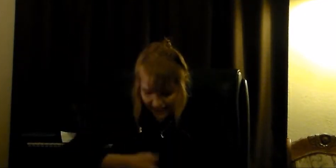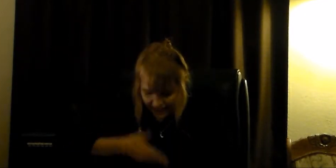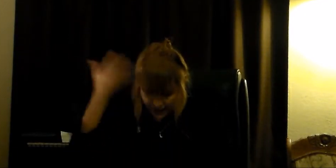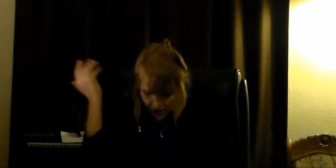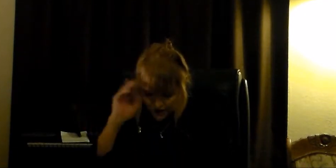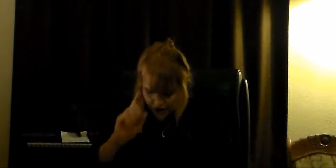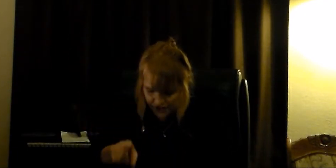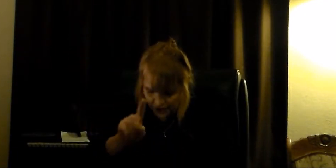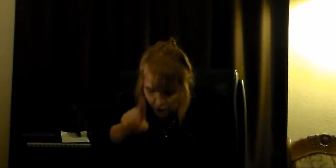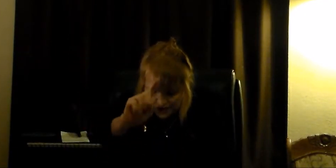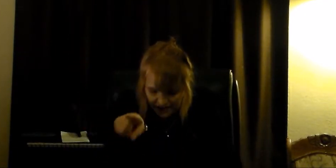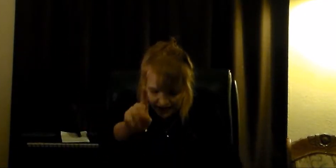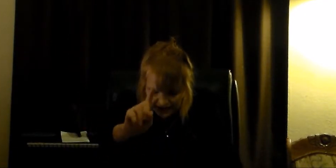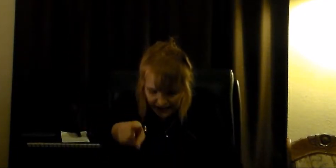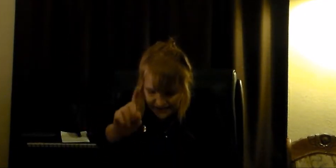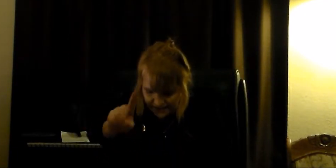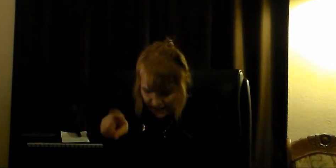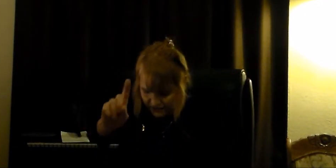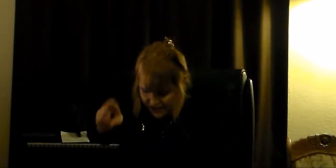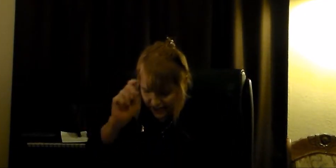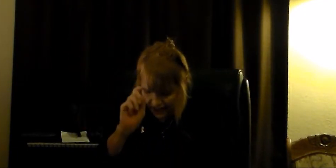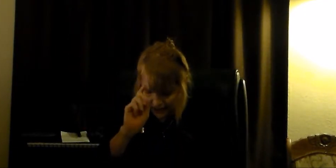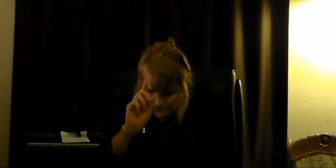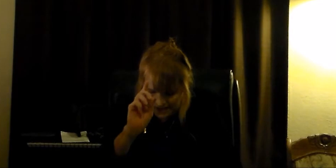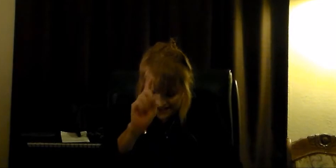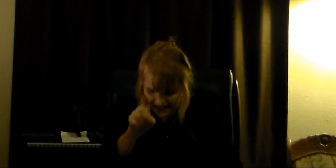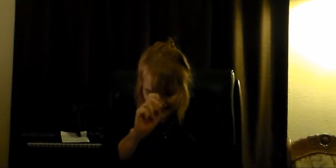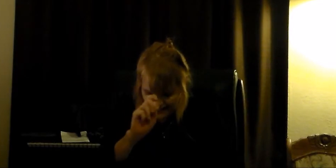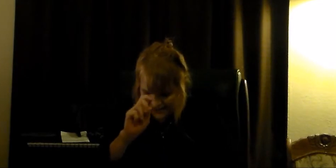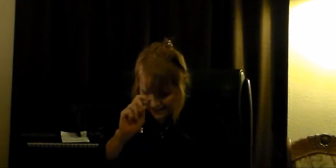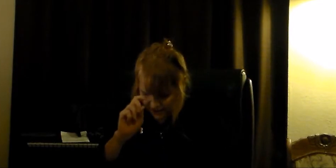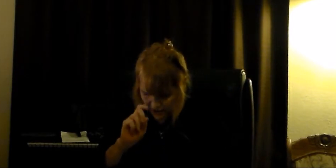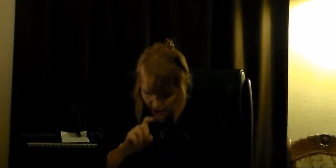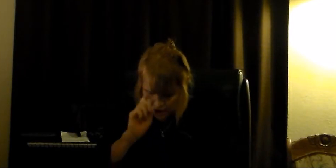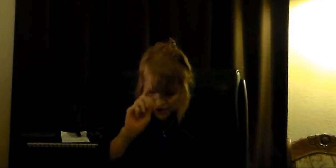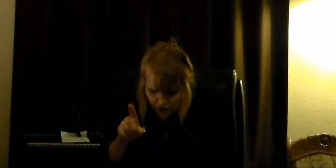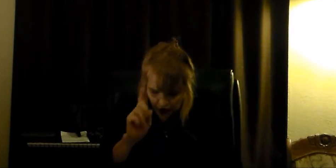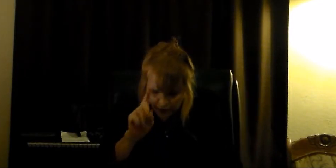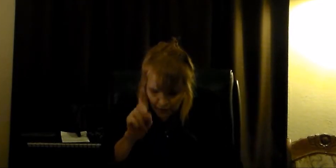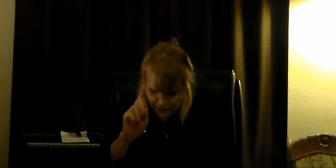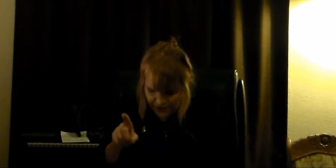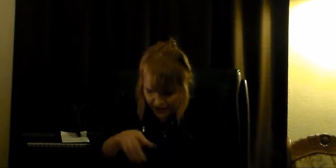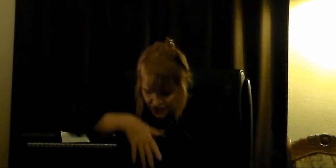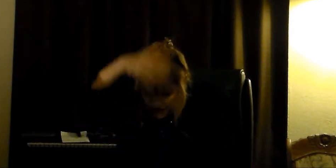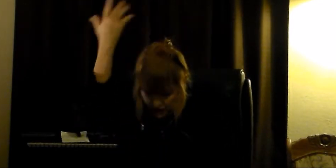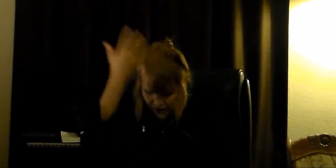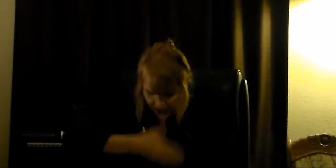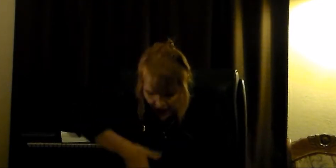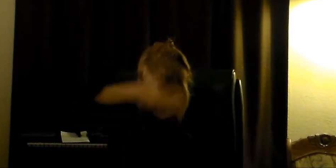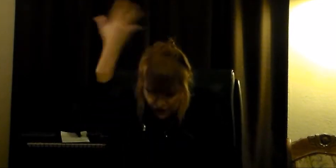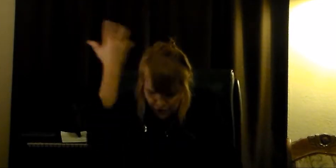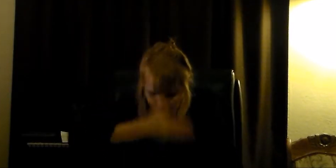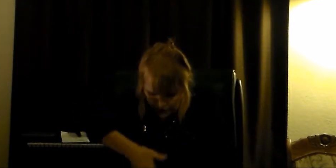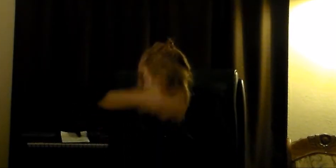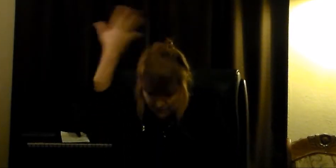Ephesians 6:10-18, so you can take your stand against the devil's schemes, sins. So God will protect, shield, and guide you through and from